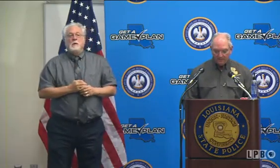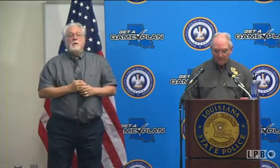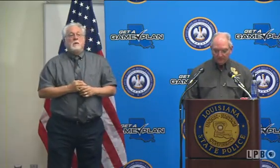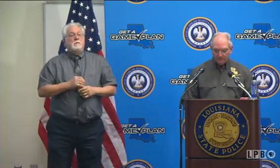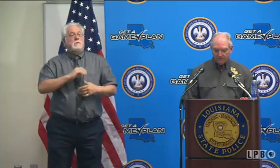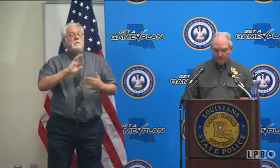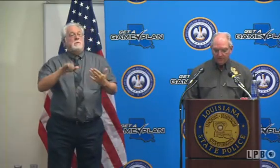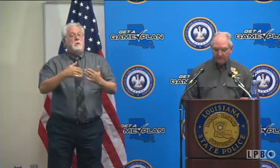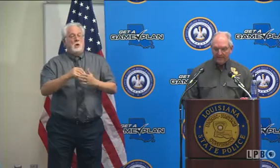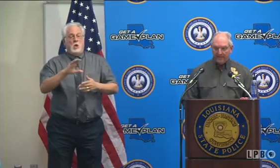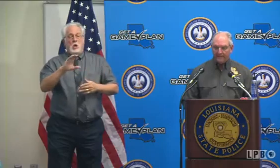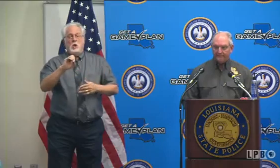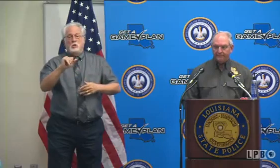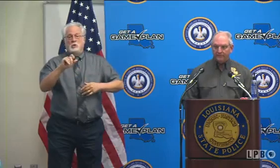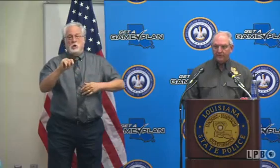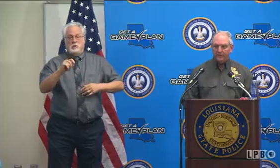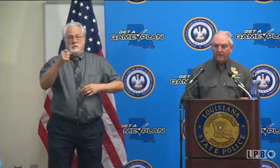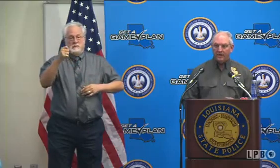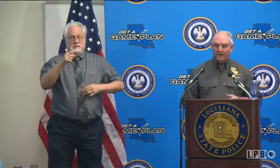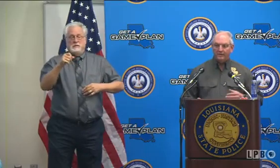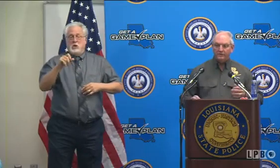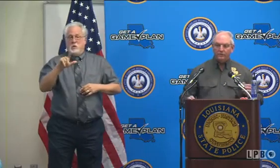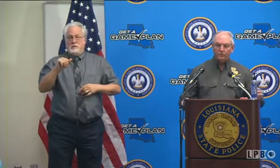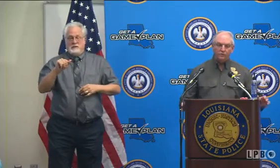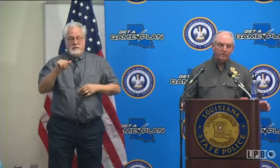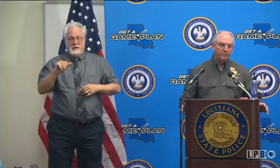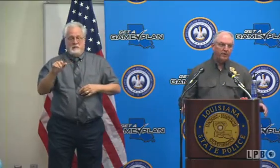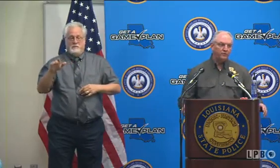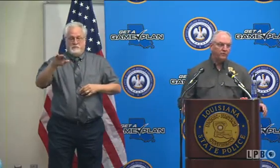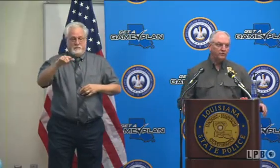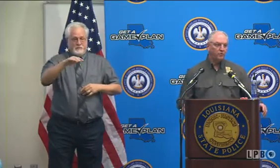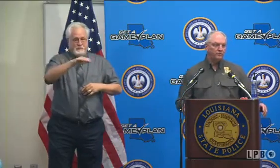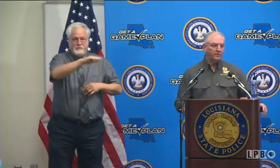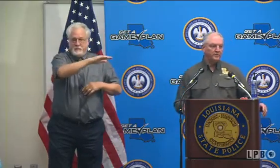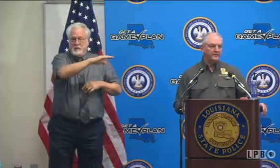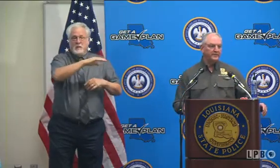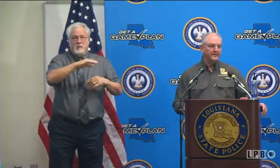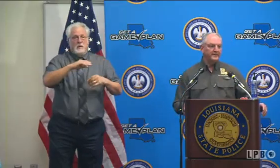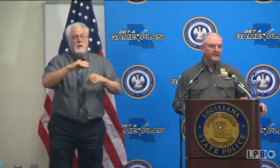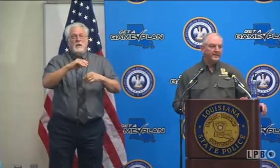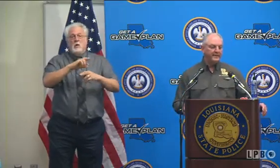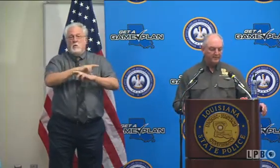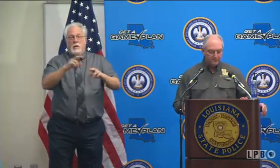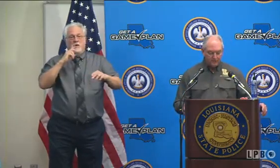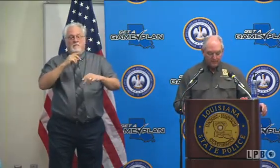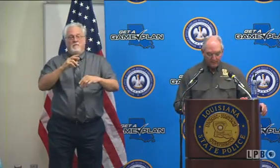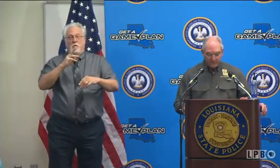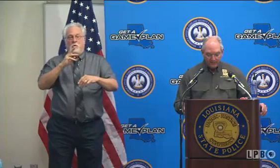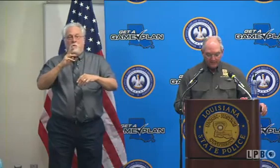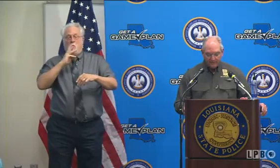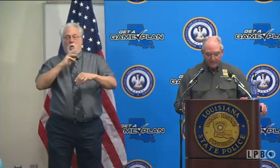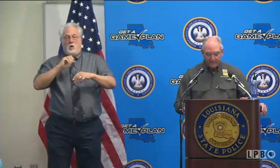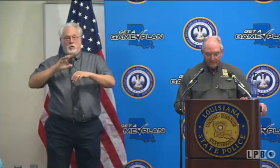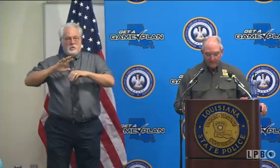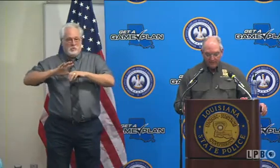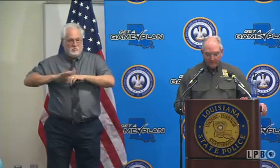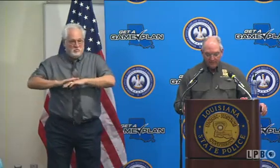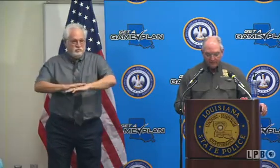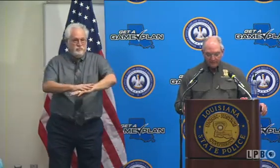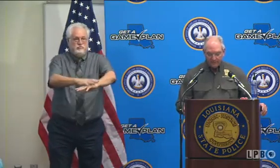All of coastal Louisiana should brace for storm surge, and this is going to be a